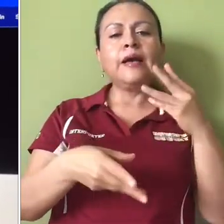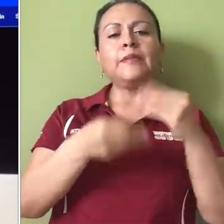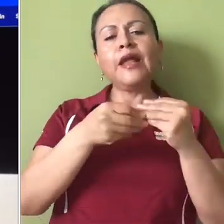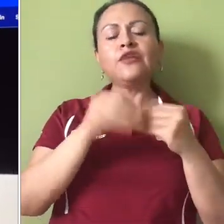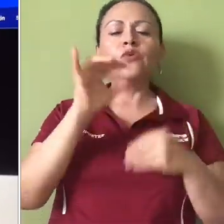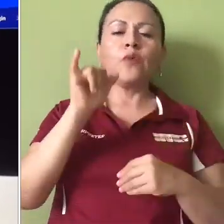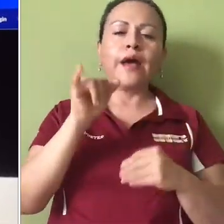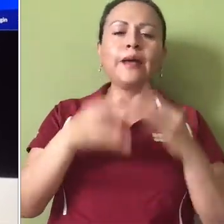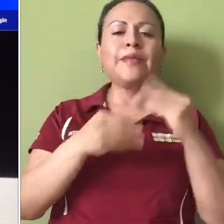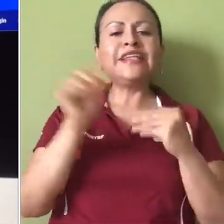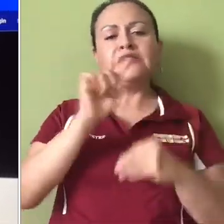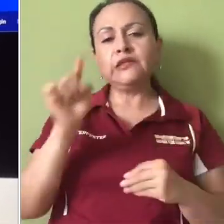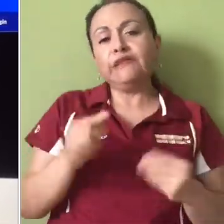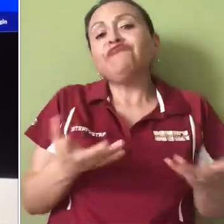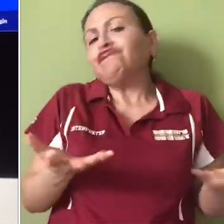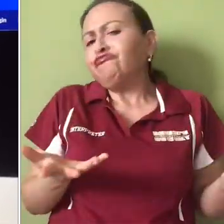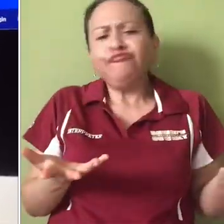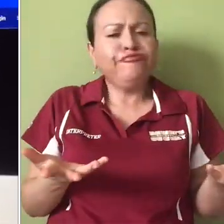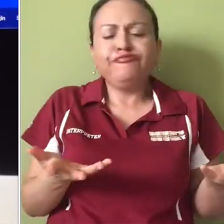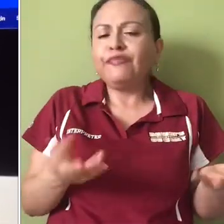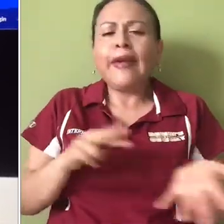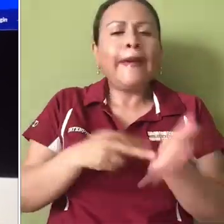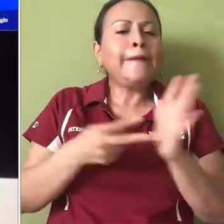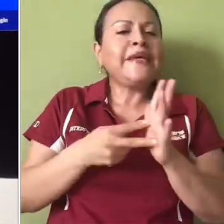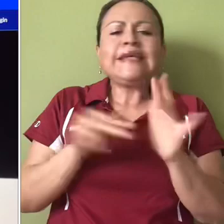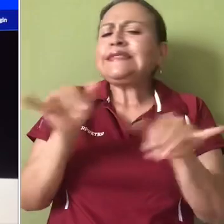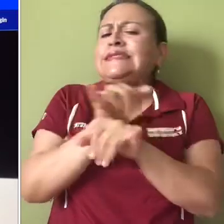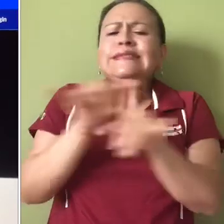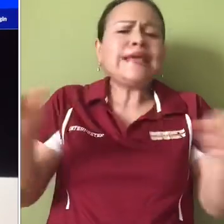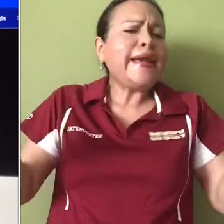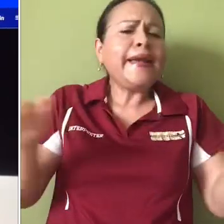making you uncomfortable, we could just rewrite this as x plus y